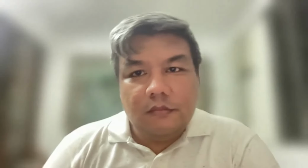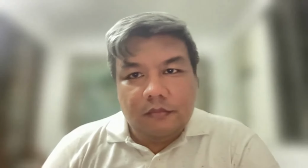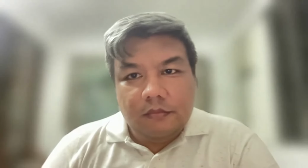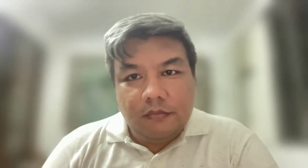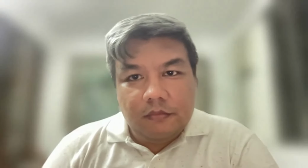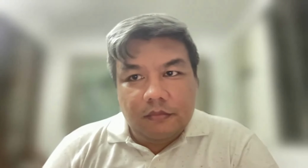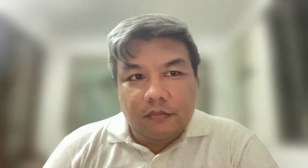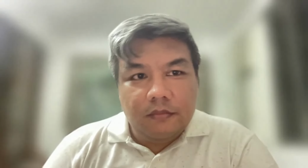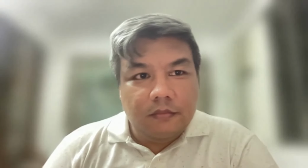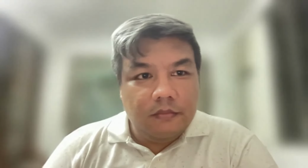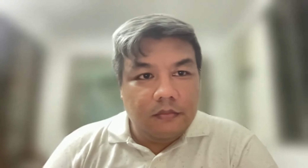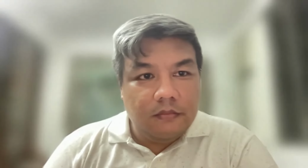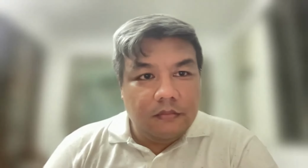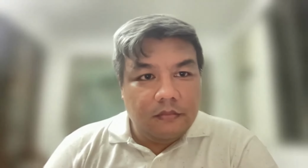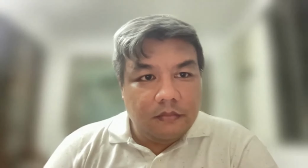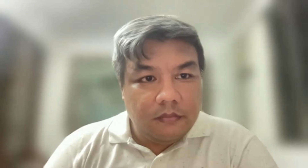Yes, okay.